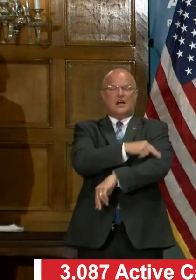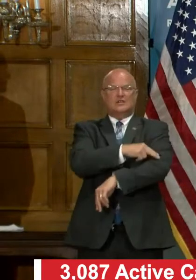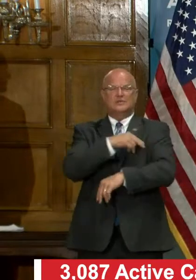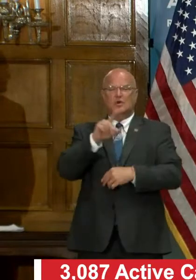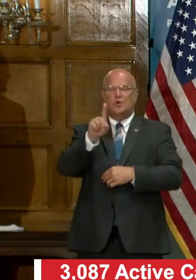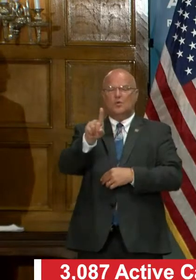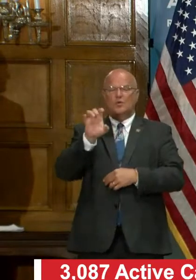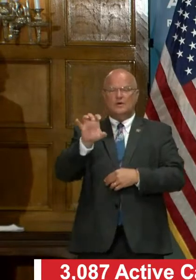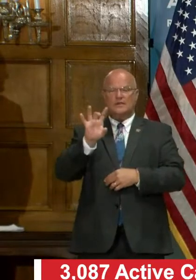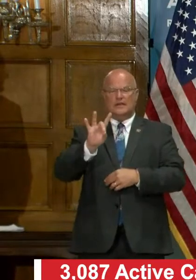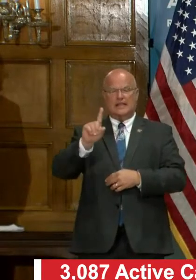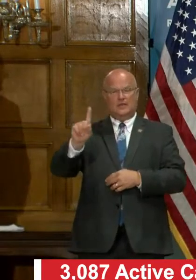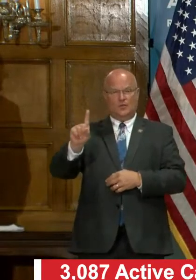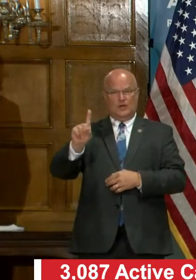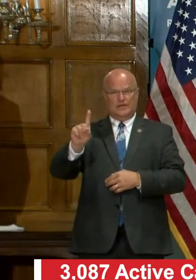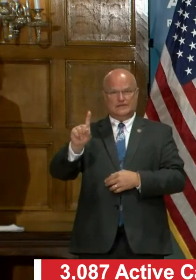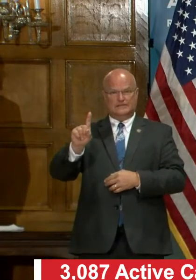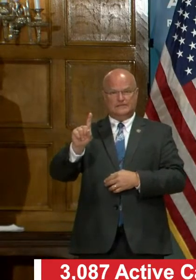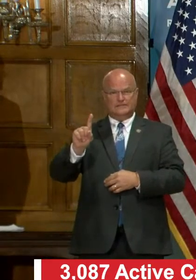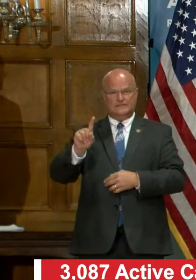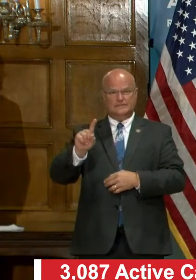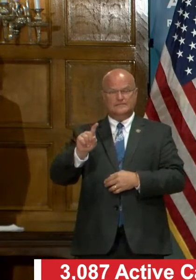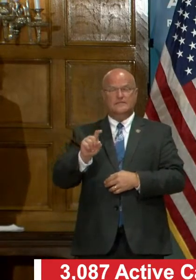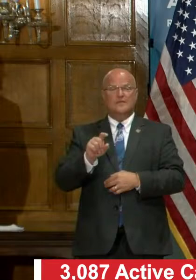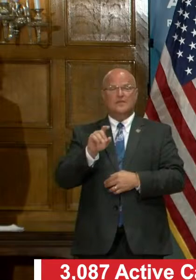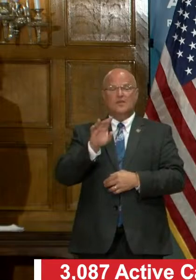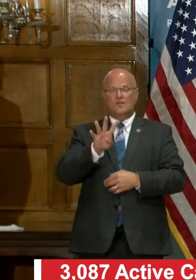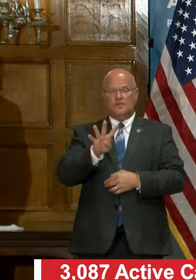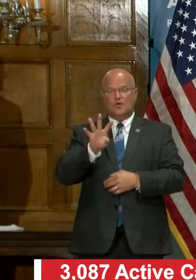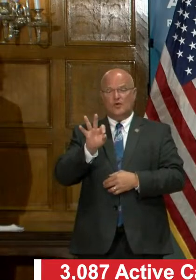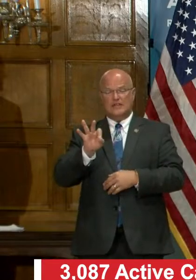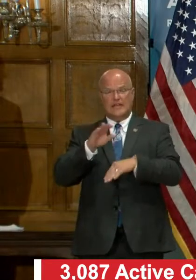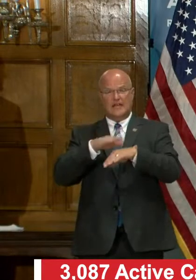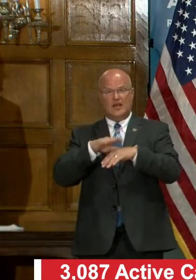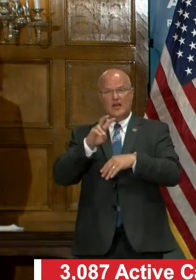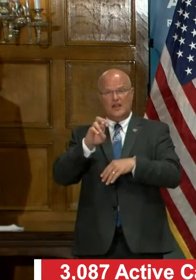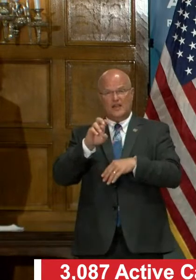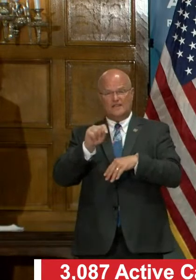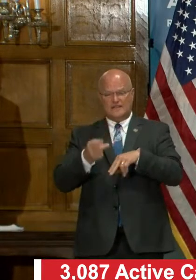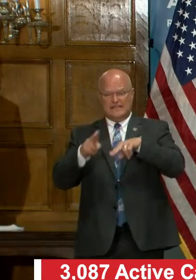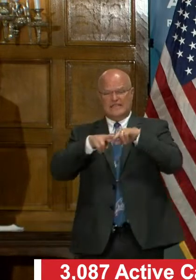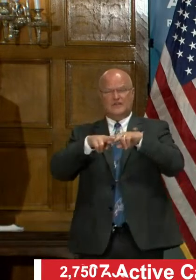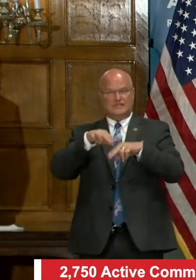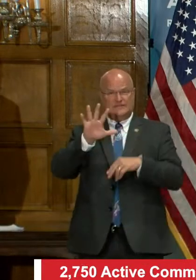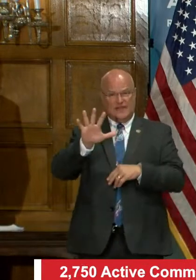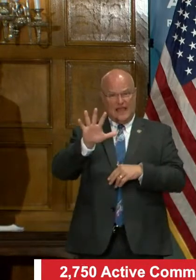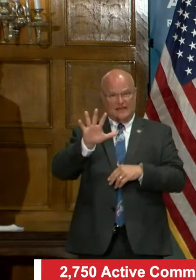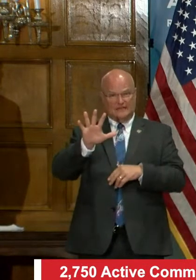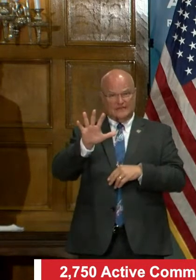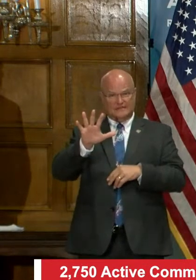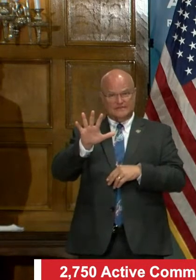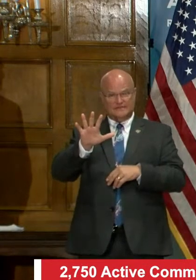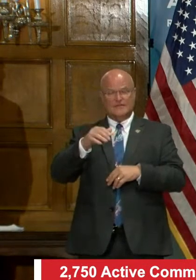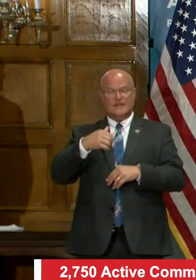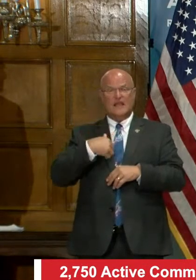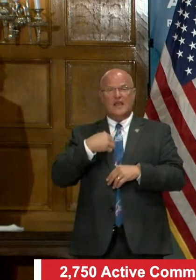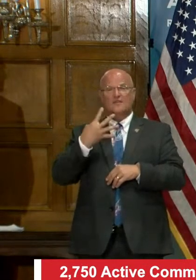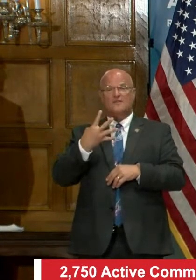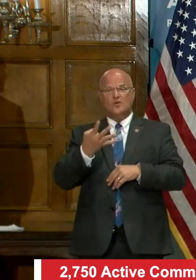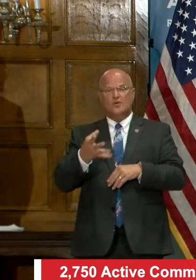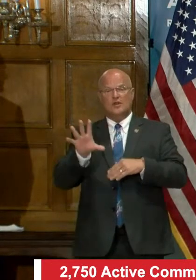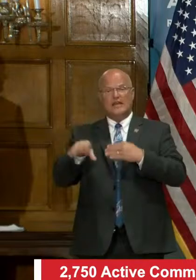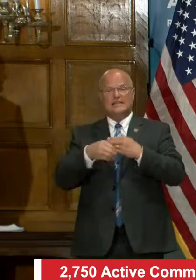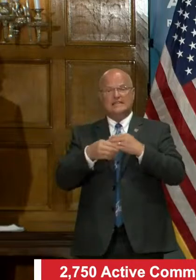hospitalized 181. We have 49 who are on a ventilator. That's an increase of 5 from yesterday, and we've had 4